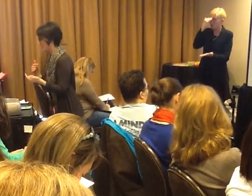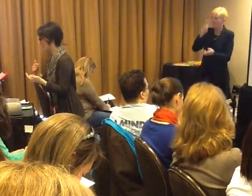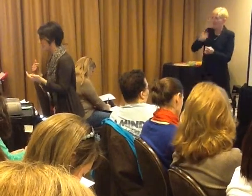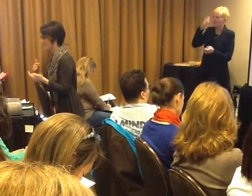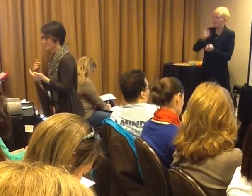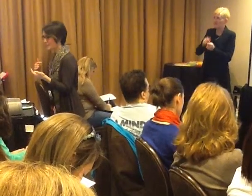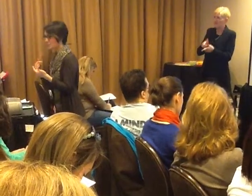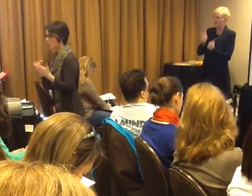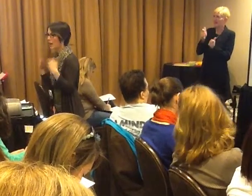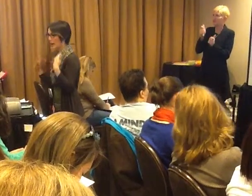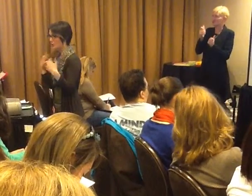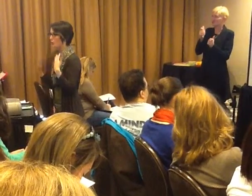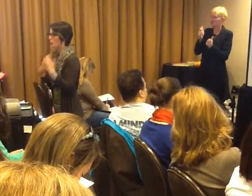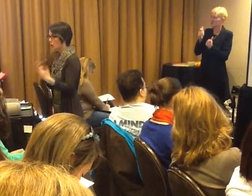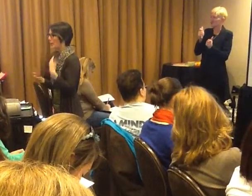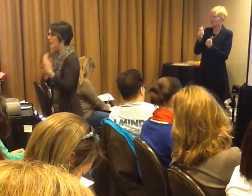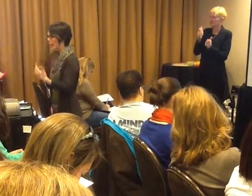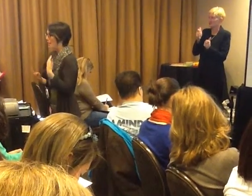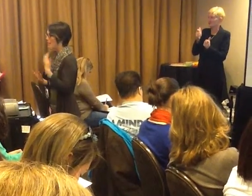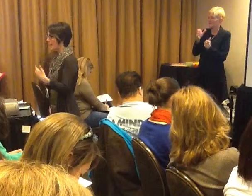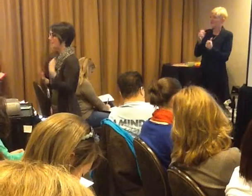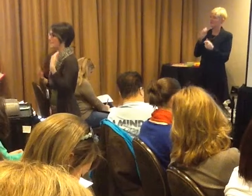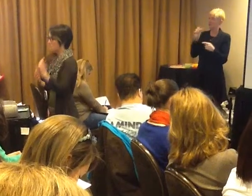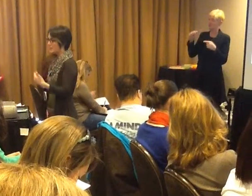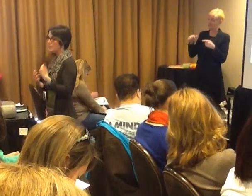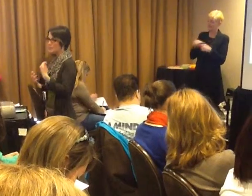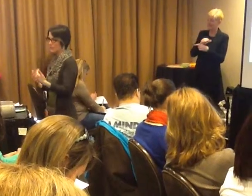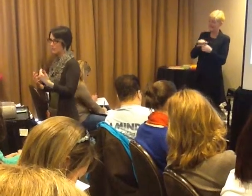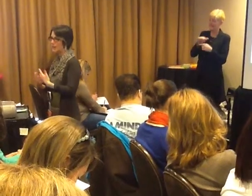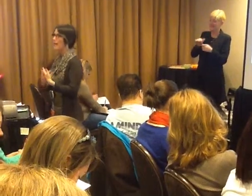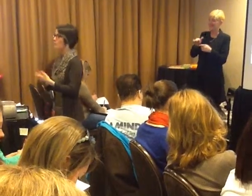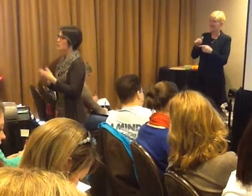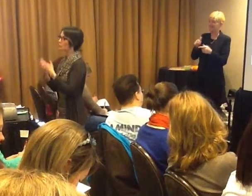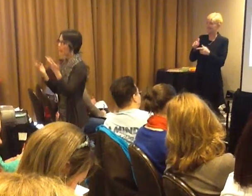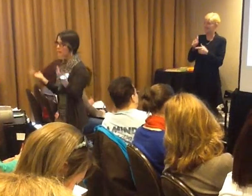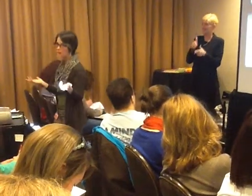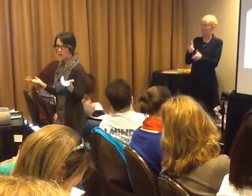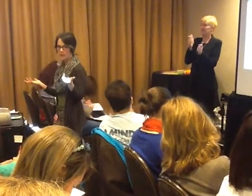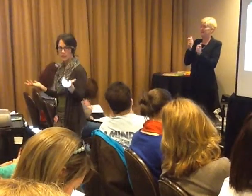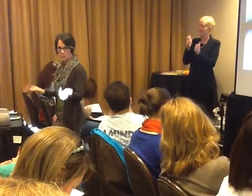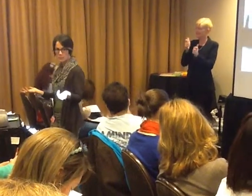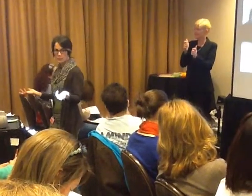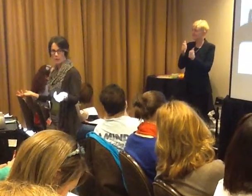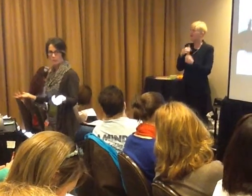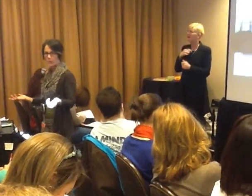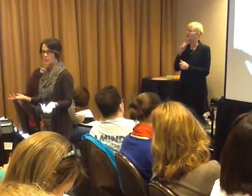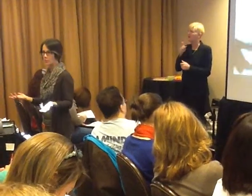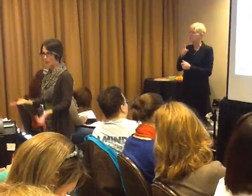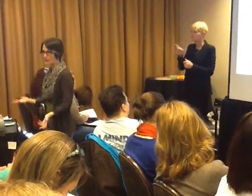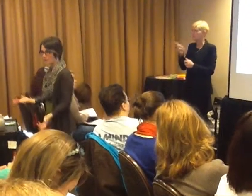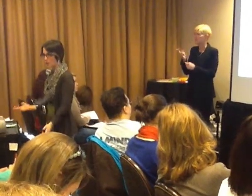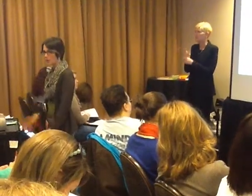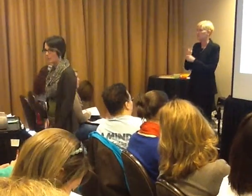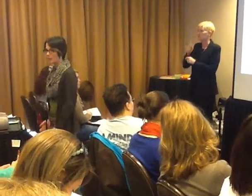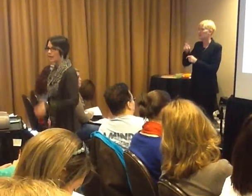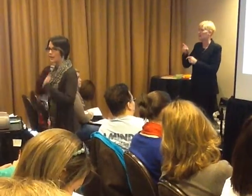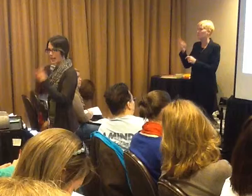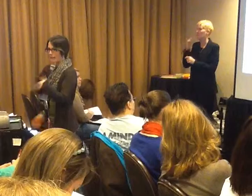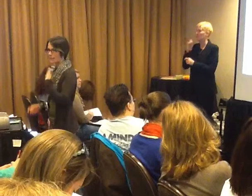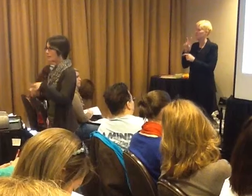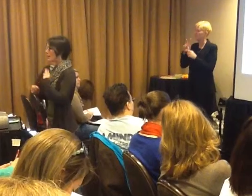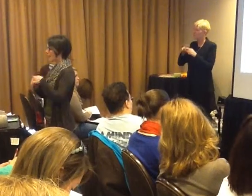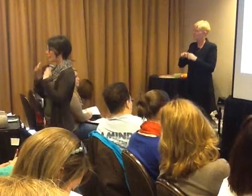faster. So we're actually working on that speed piece of it. I'm sure plenty of you already use PowerPoint to practice